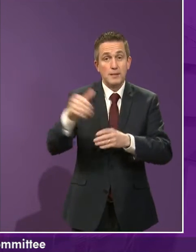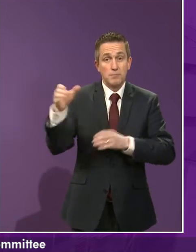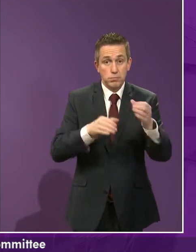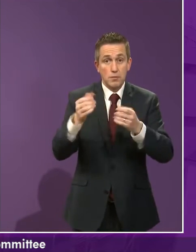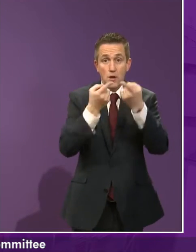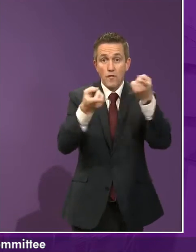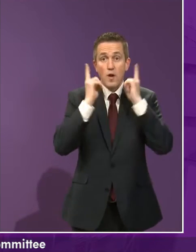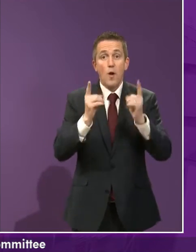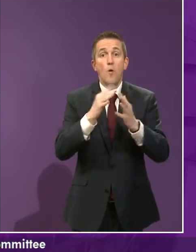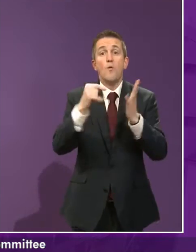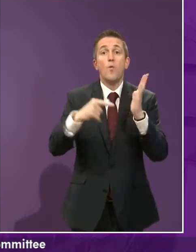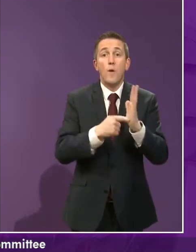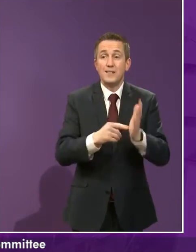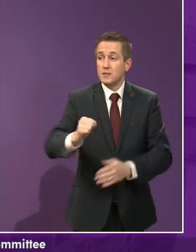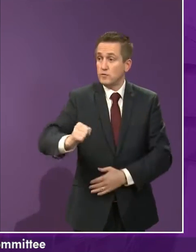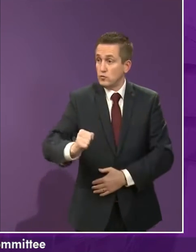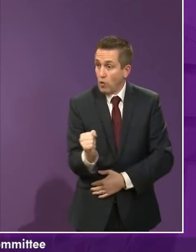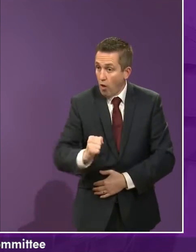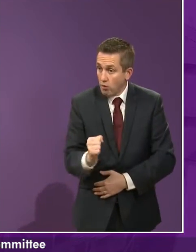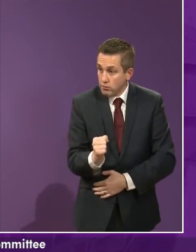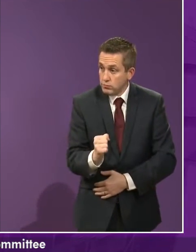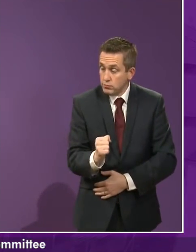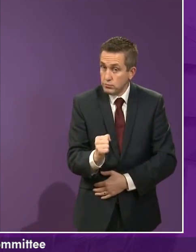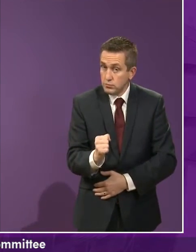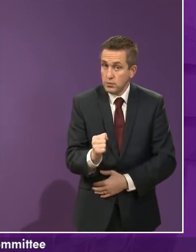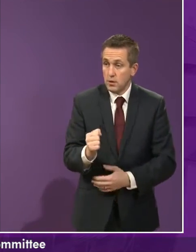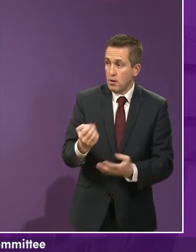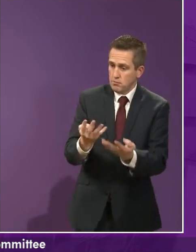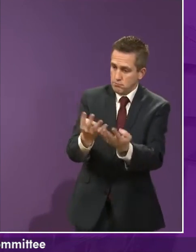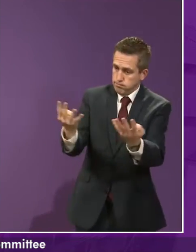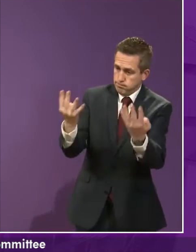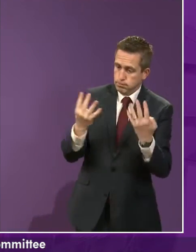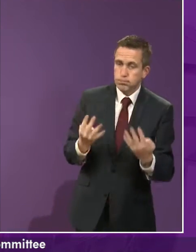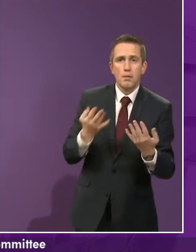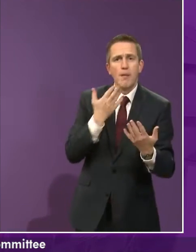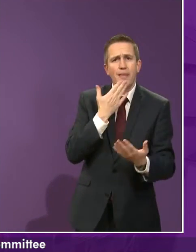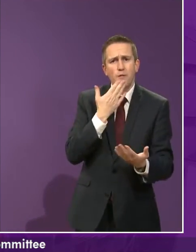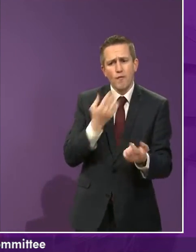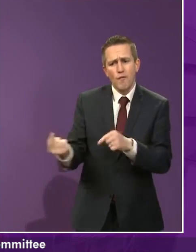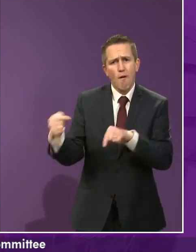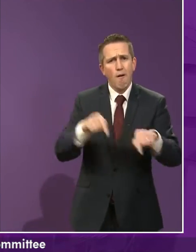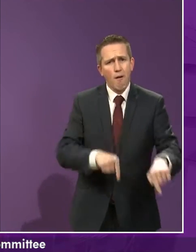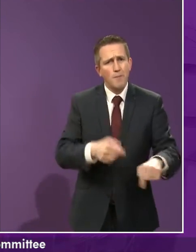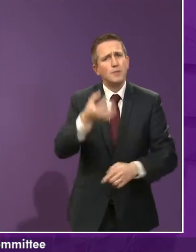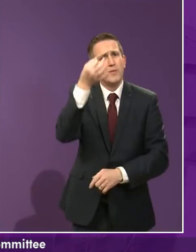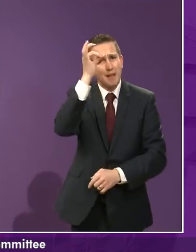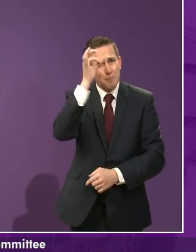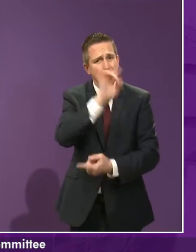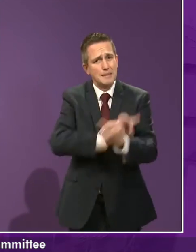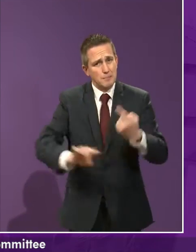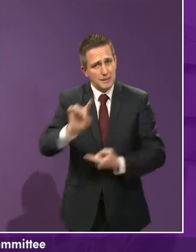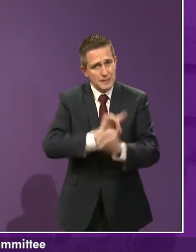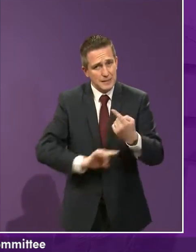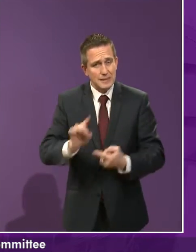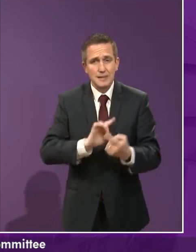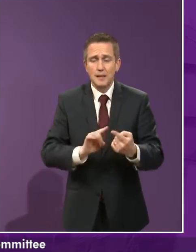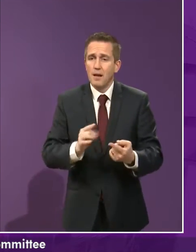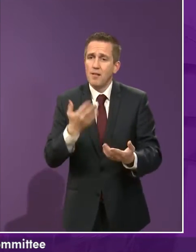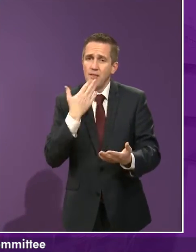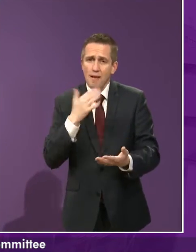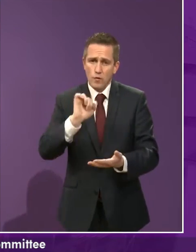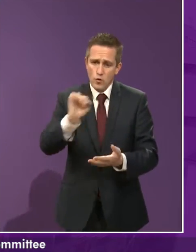the University of West Scotland. Welcome all this morning to committee. We're really grateful for your attendance at committee this morning and grateful for any written